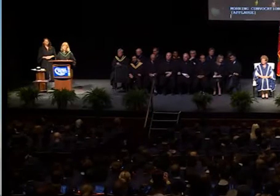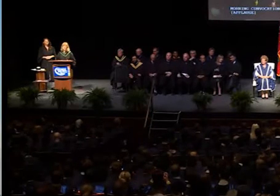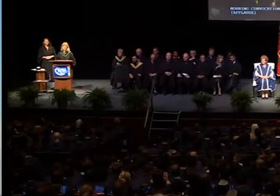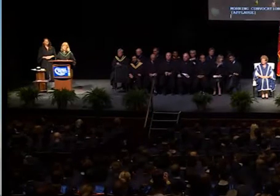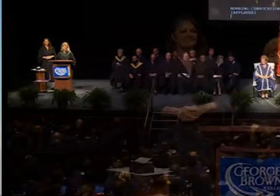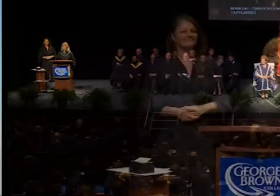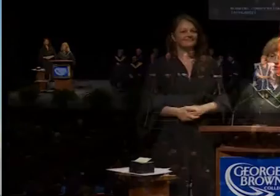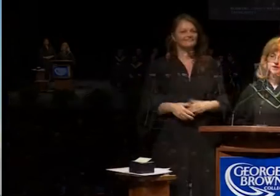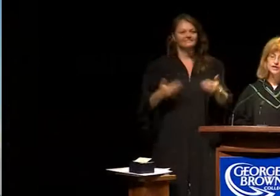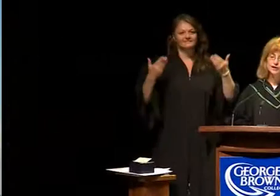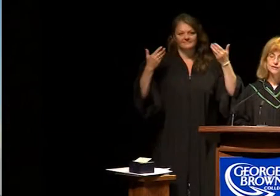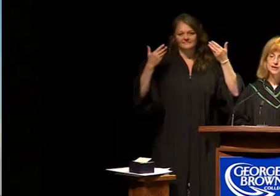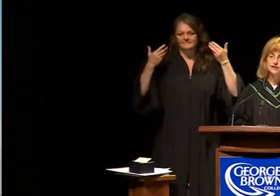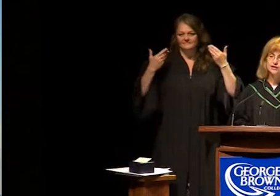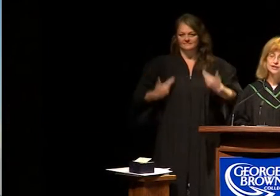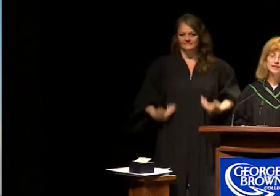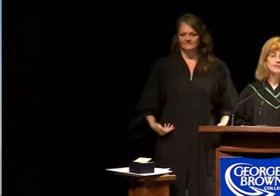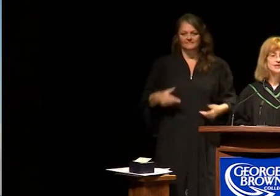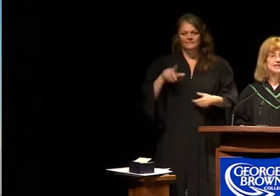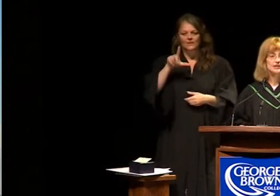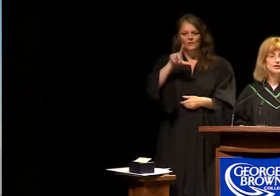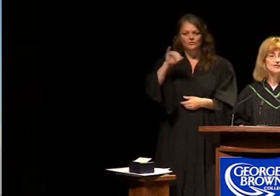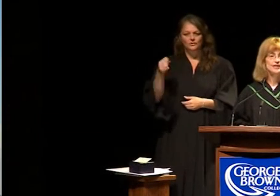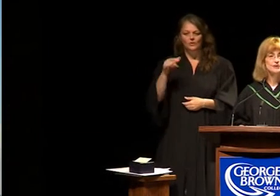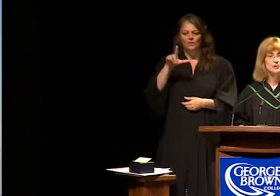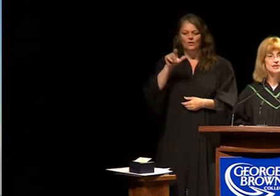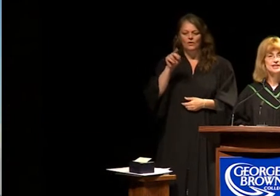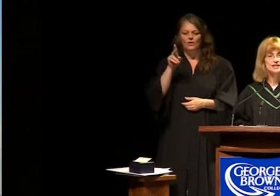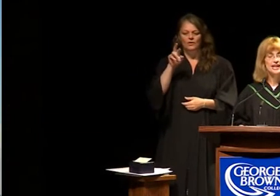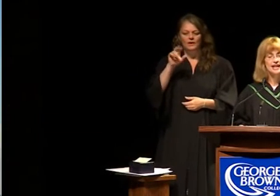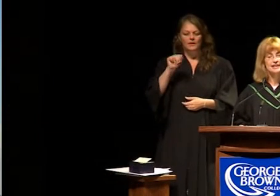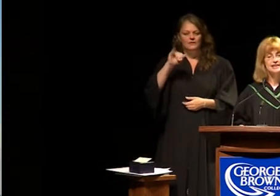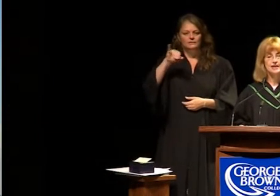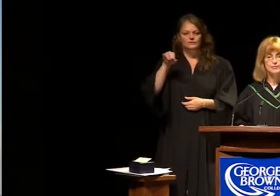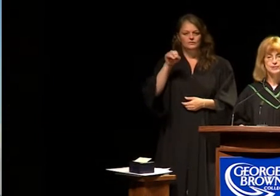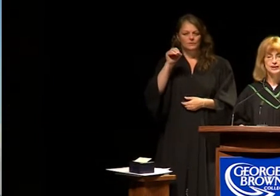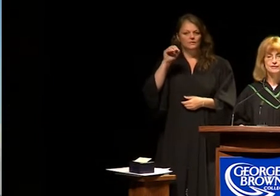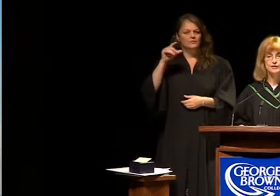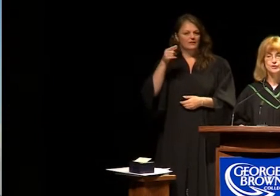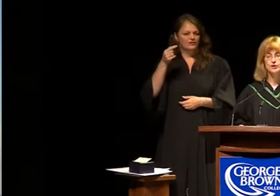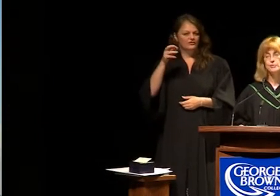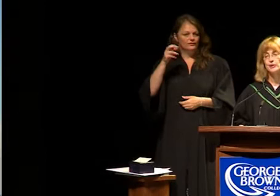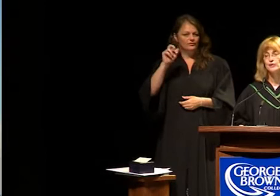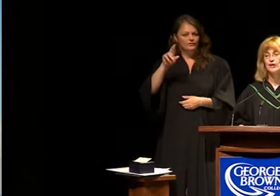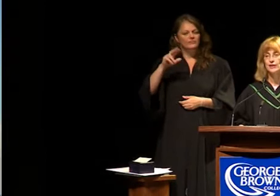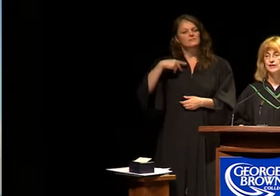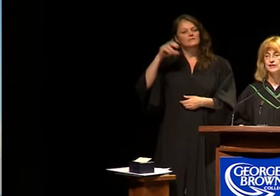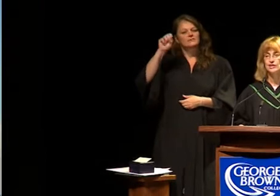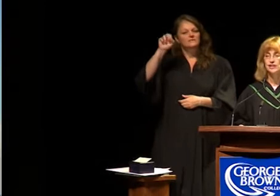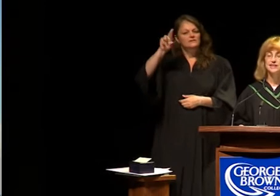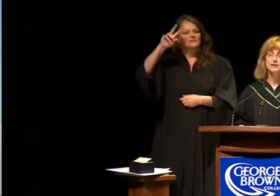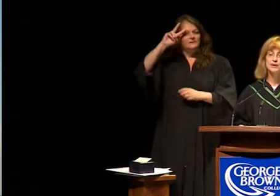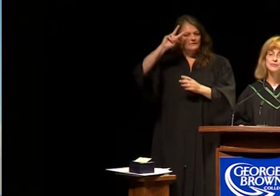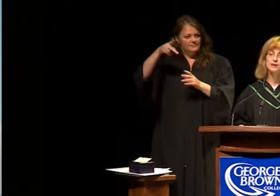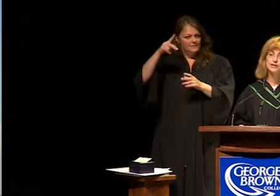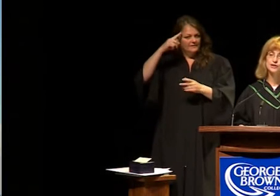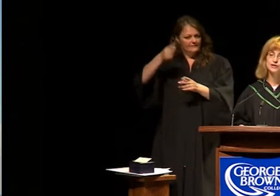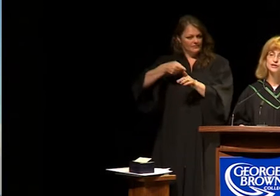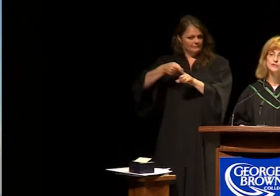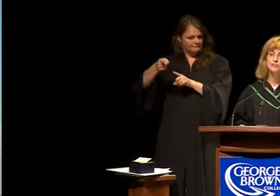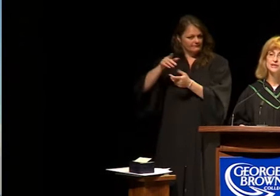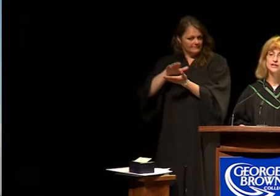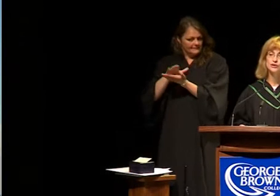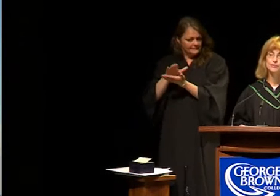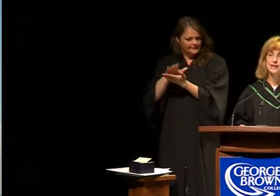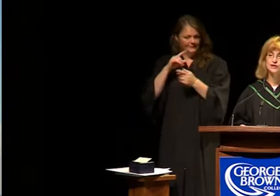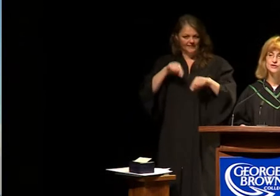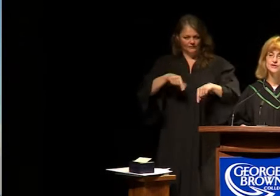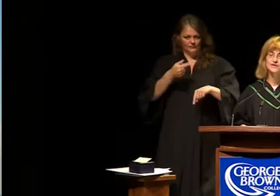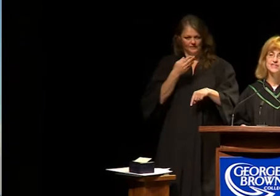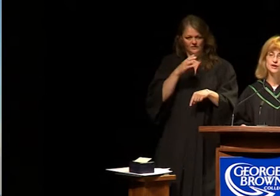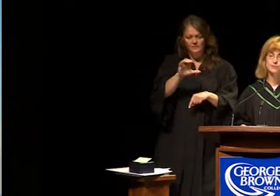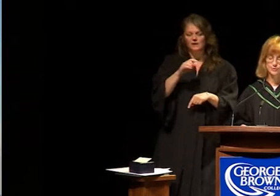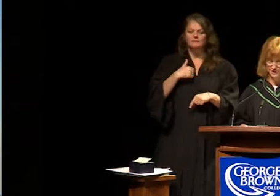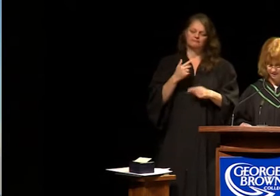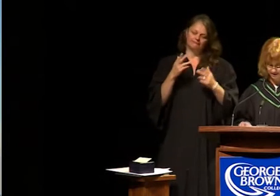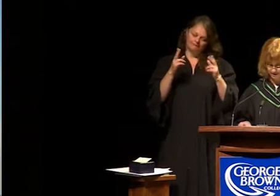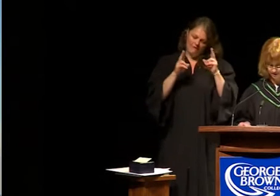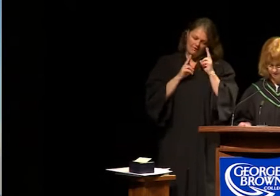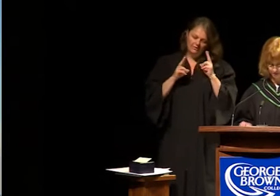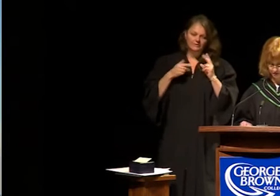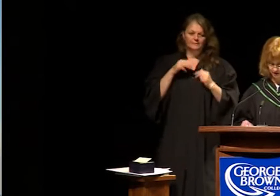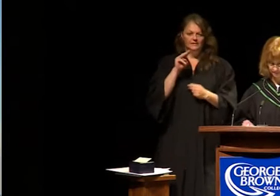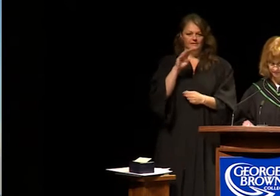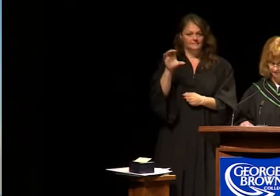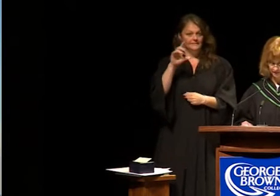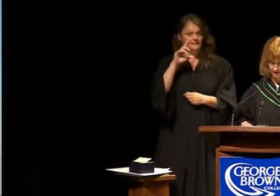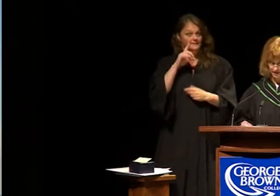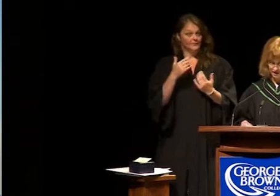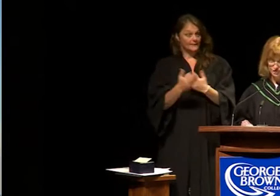My name is Laura Jo Gunter, and I'm the Senior Vice President Academic for George Brown College, and it is my pleasure to be your Masters of Ceremonies